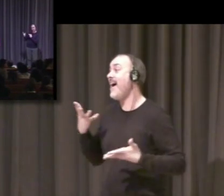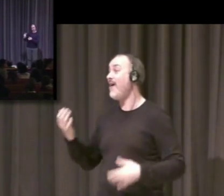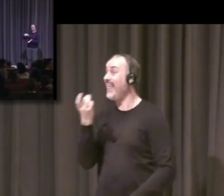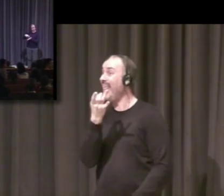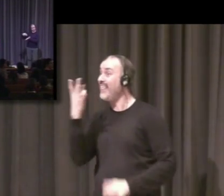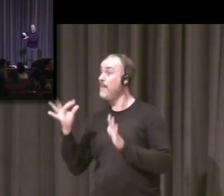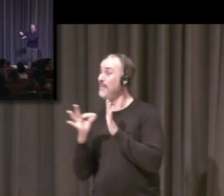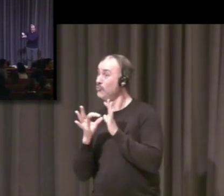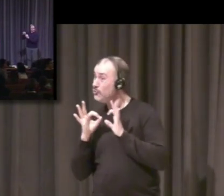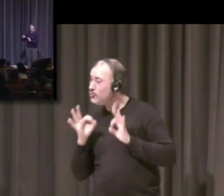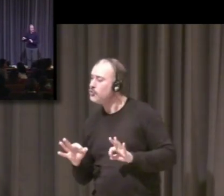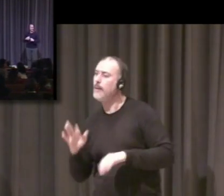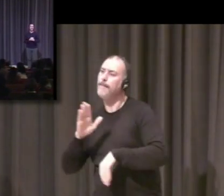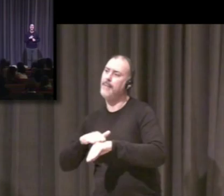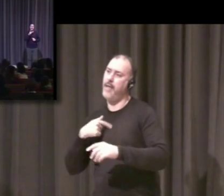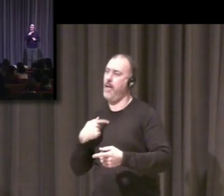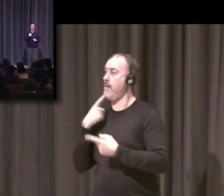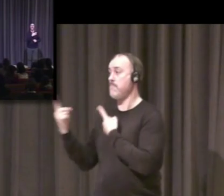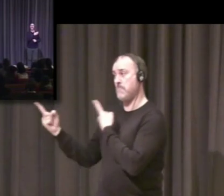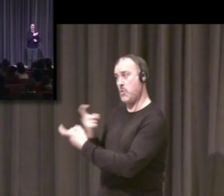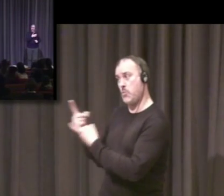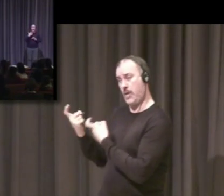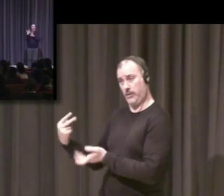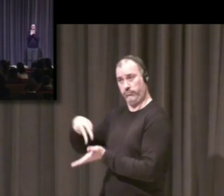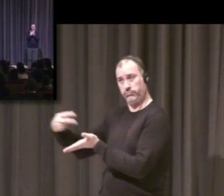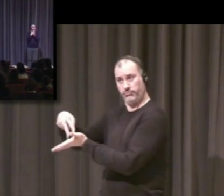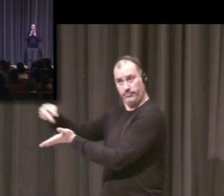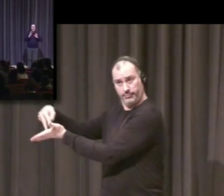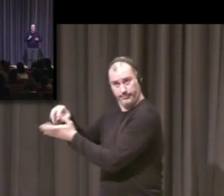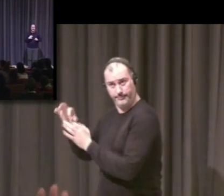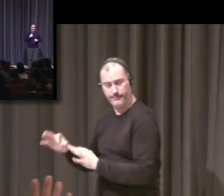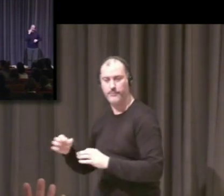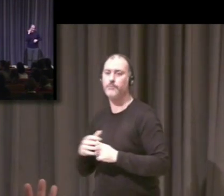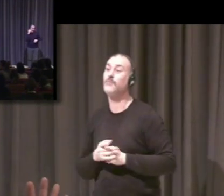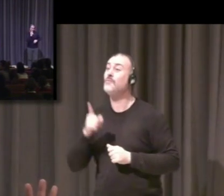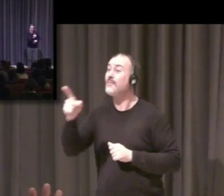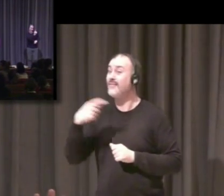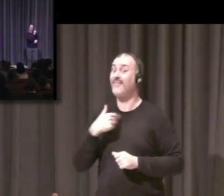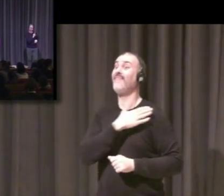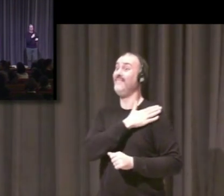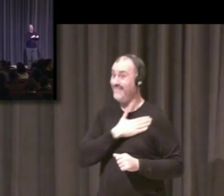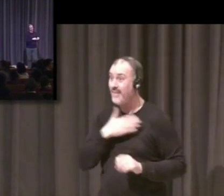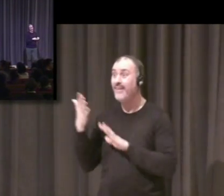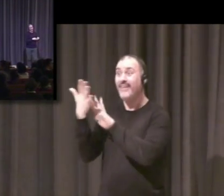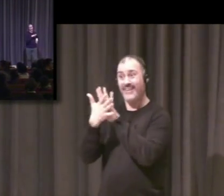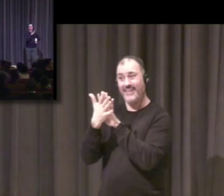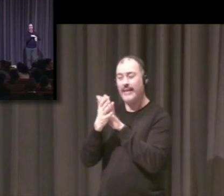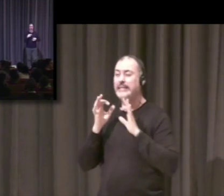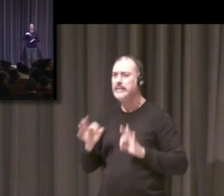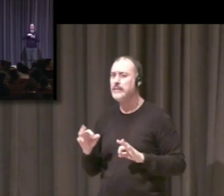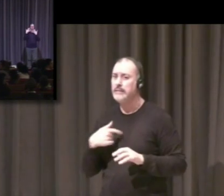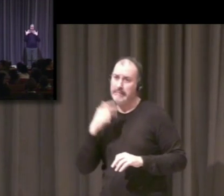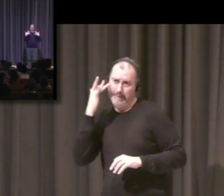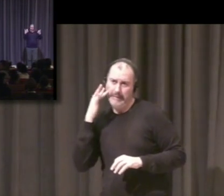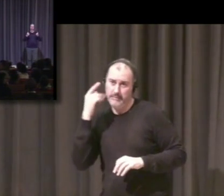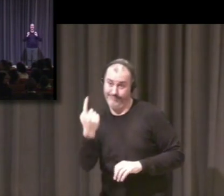gonna sign, please, would you mind coming to the front and signing to the room? If not, you